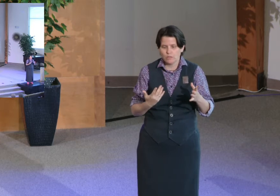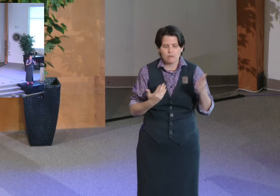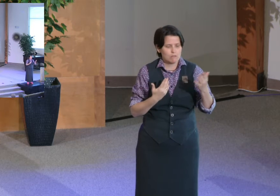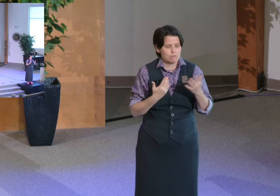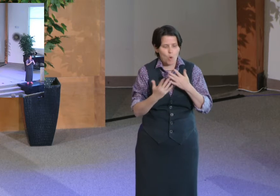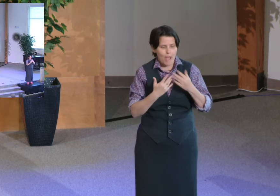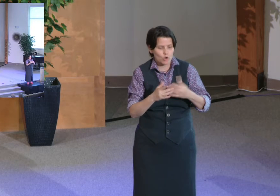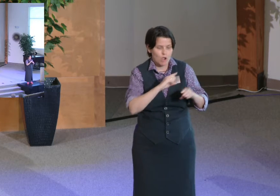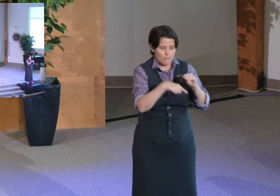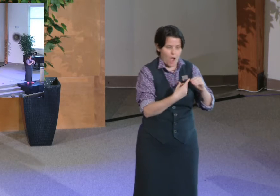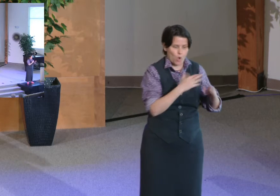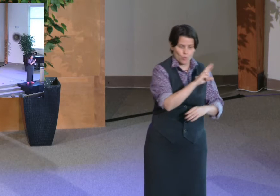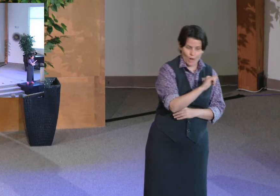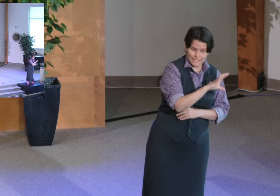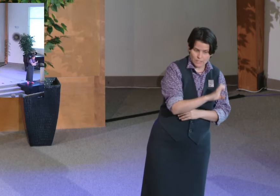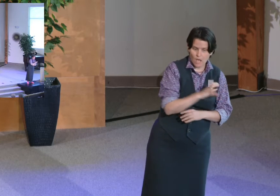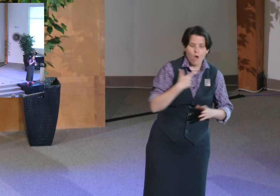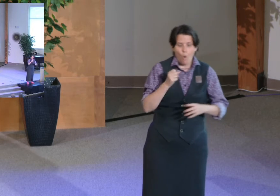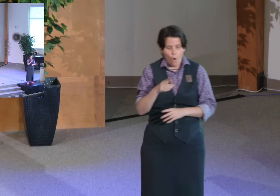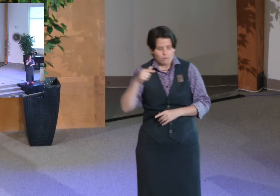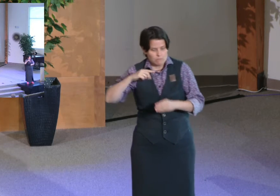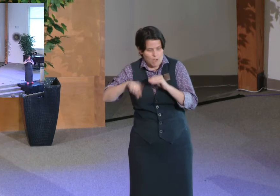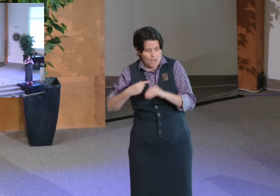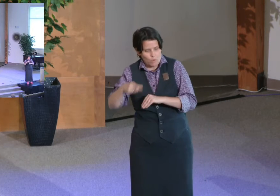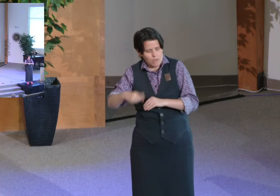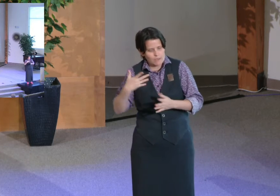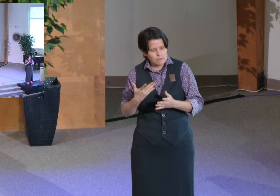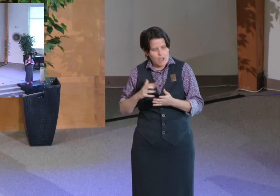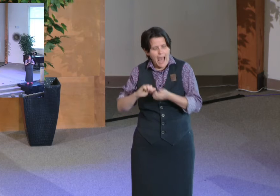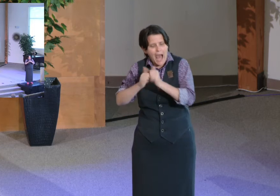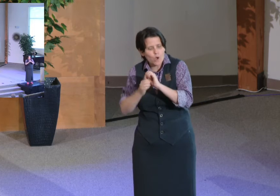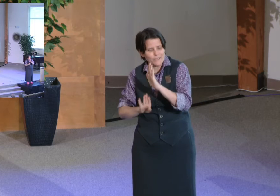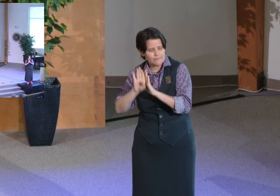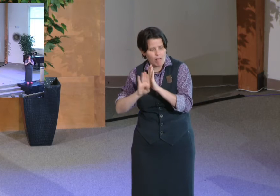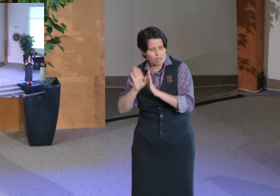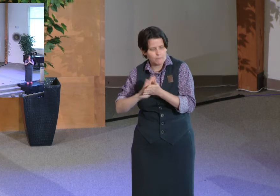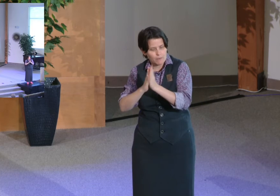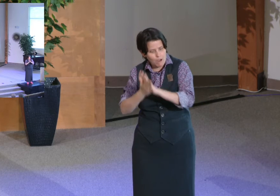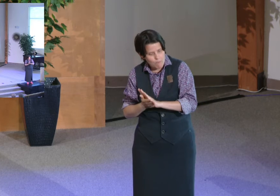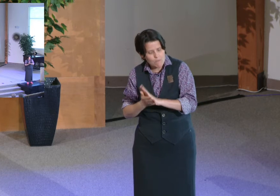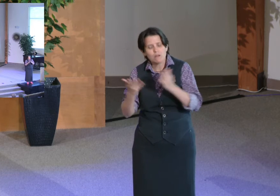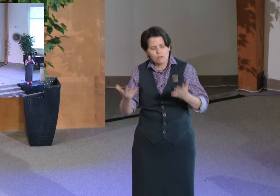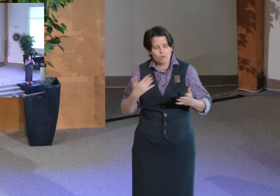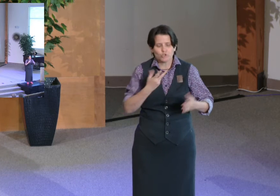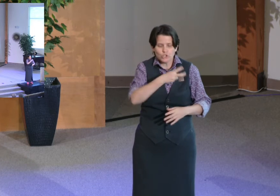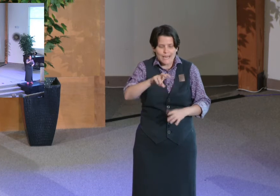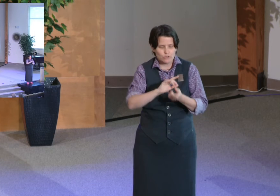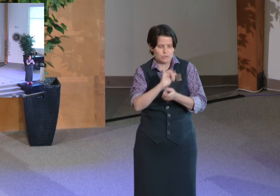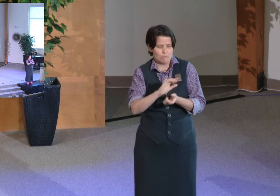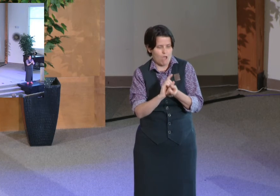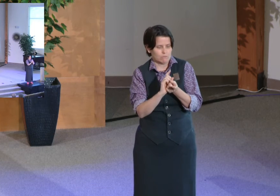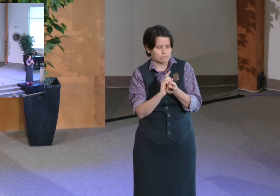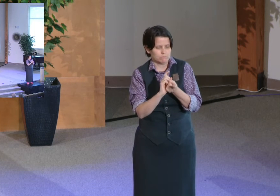we're doing. And so this morning, as we move into our offering as a collective spiritual community, I invite you into that with us. It's not necessarily